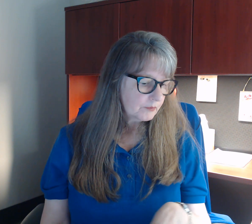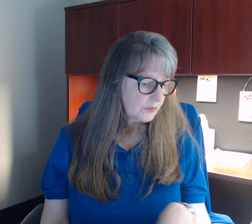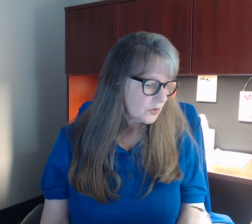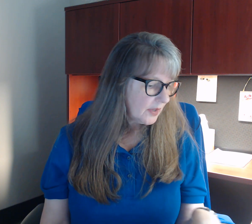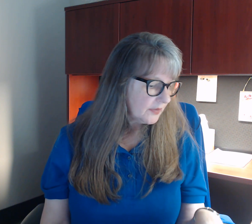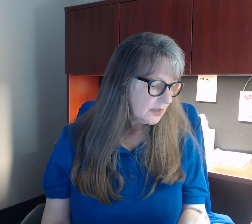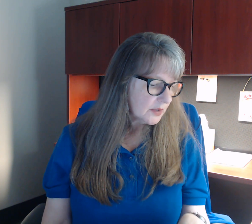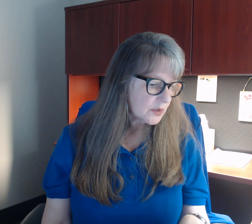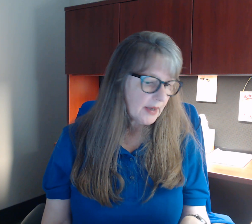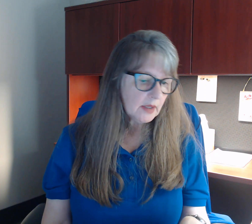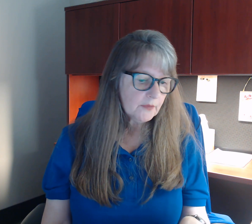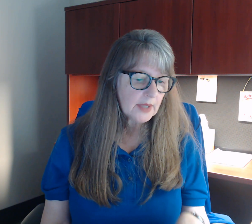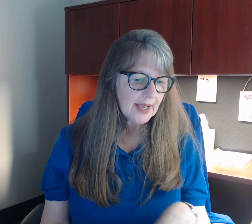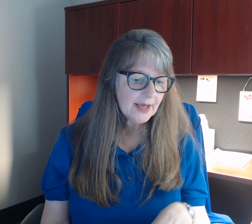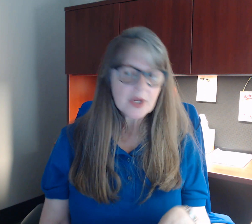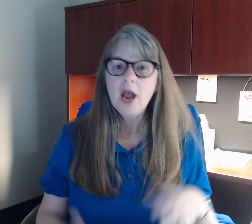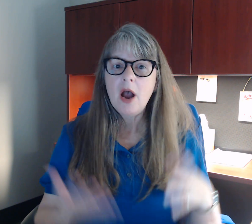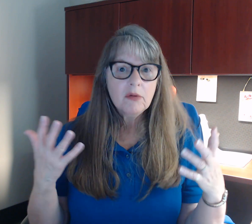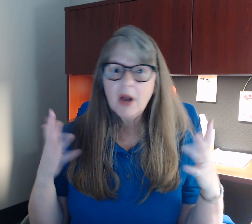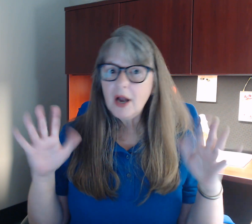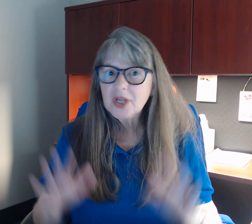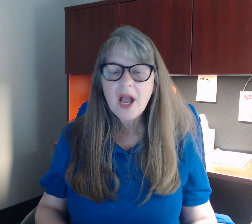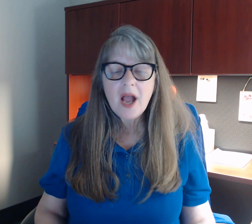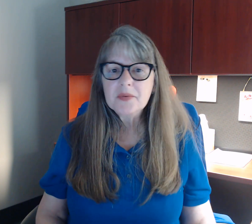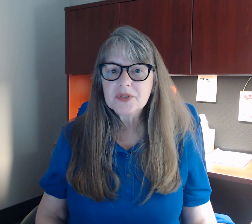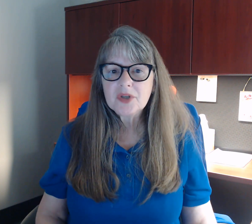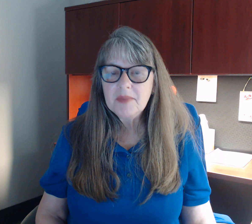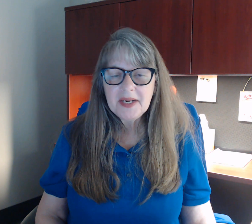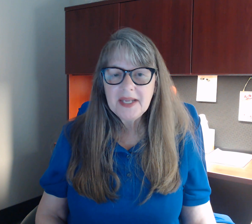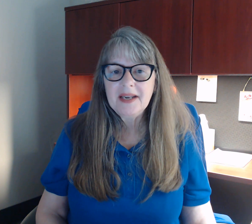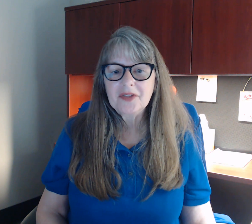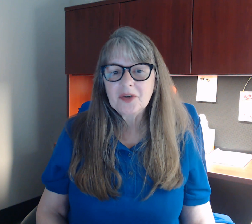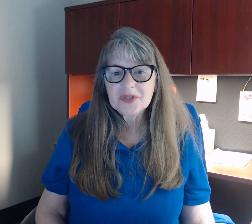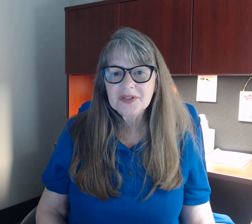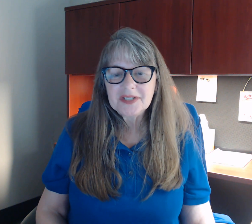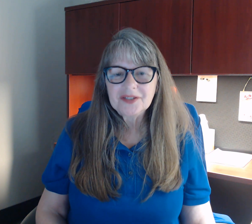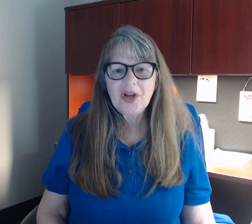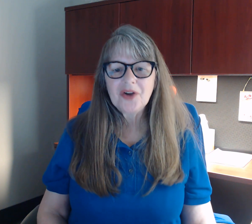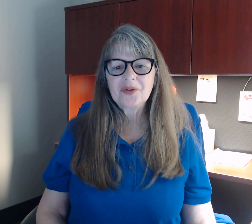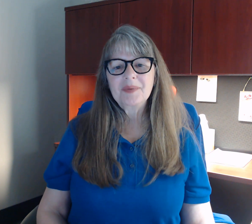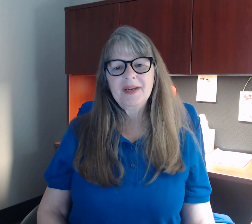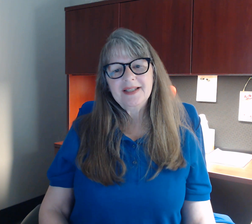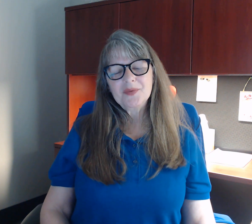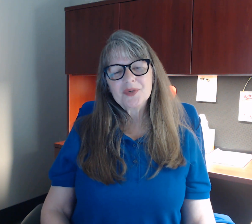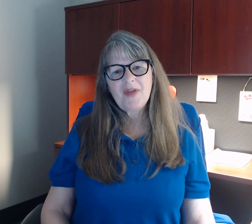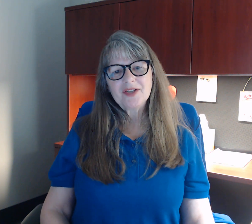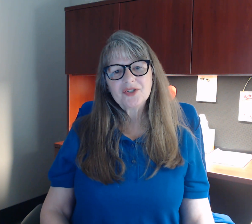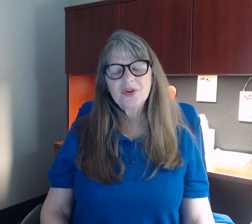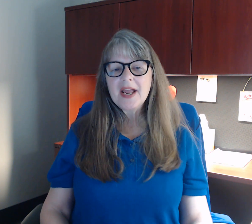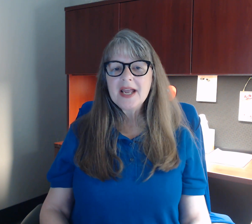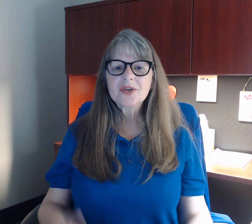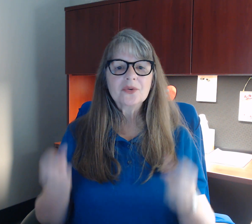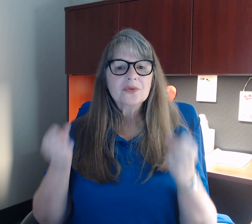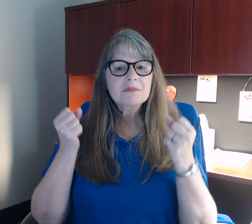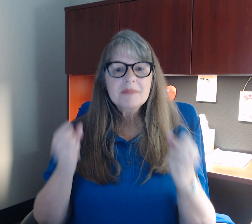So I think that's about it for the S. Oh gosh, it was so many, and I thought it was going to take longer, but it was faster. And so there's